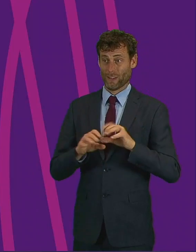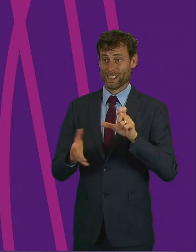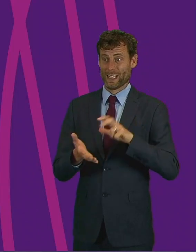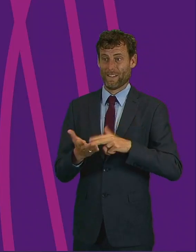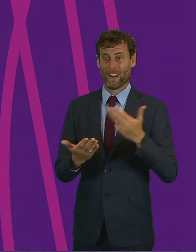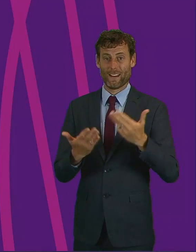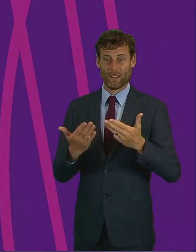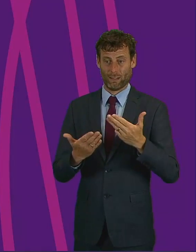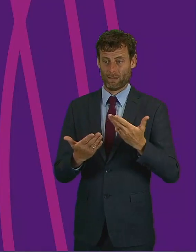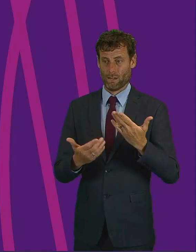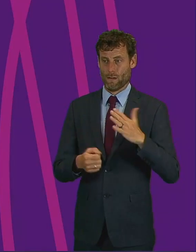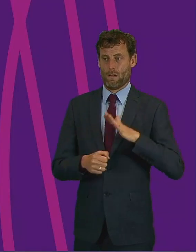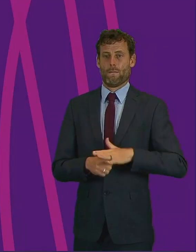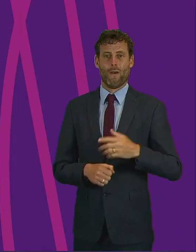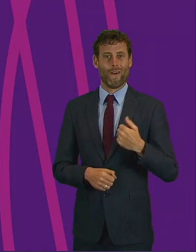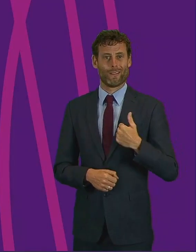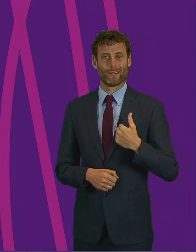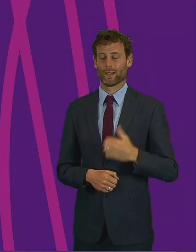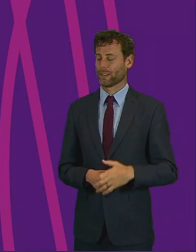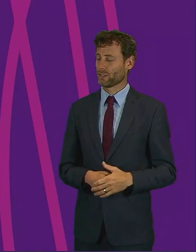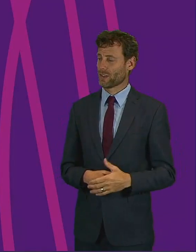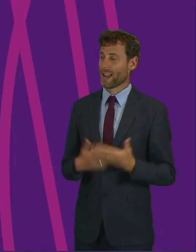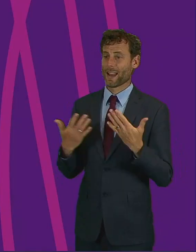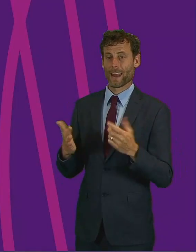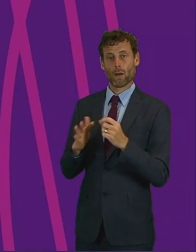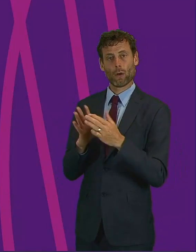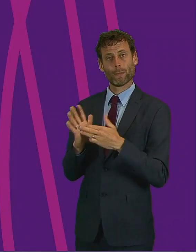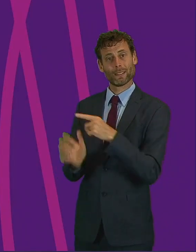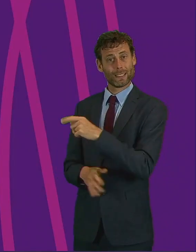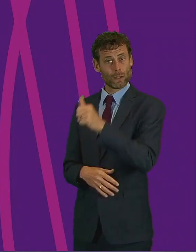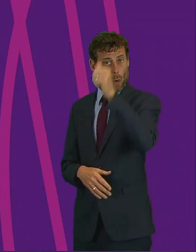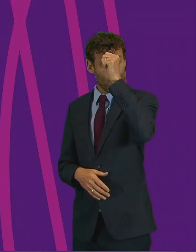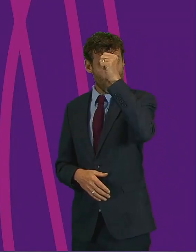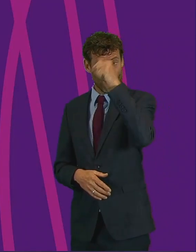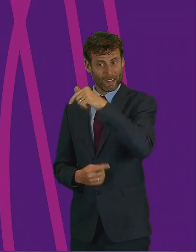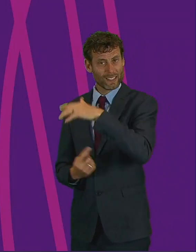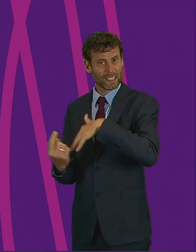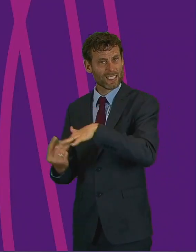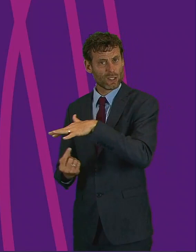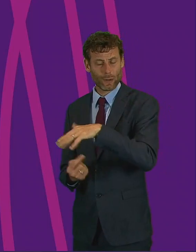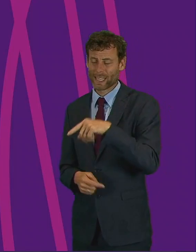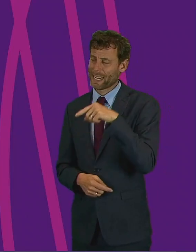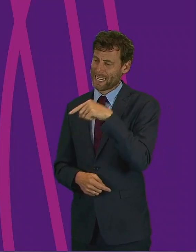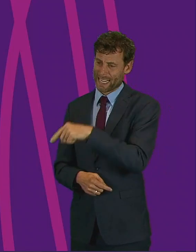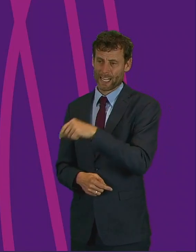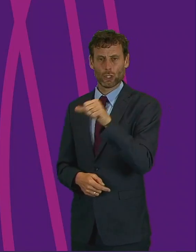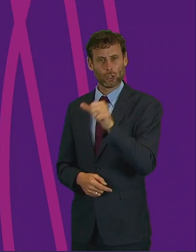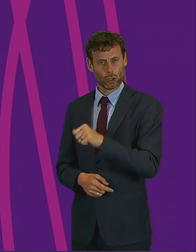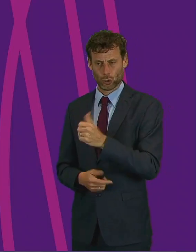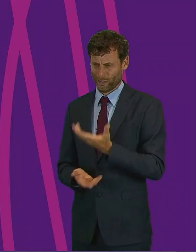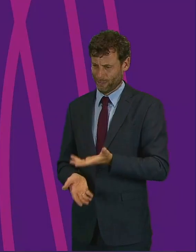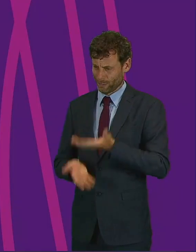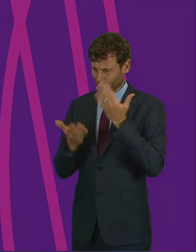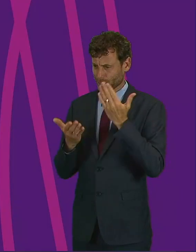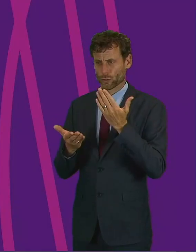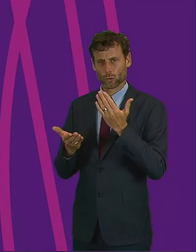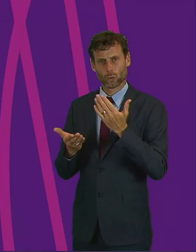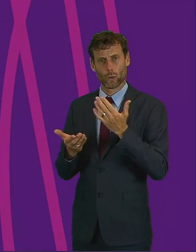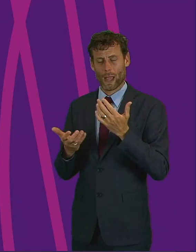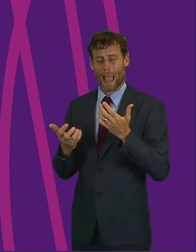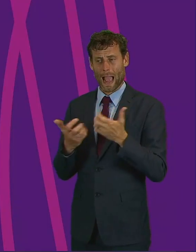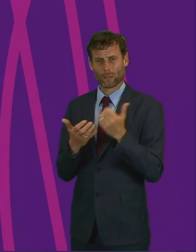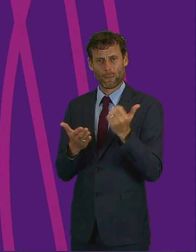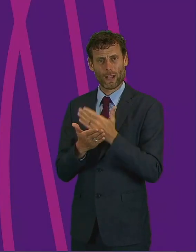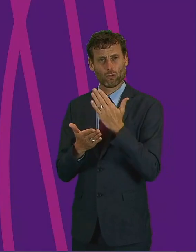Minister has been made aware of this situation, he must ensure decisive action from the UK Government is taken to support